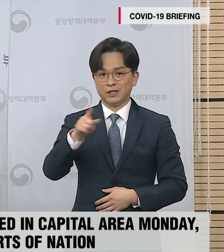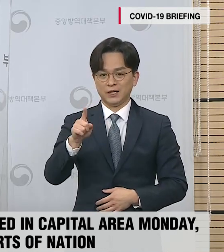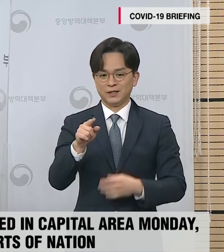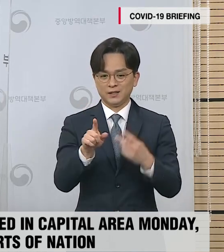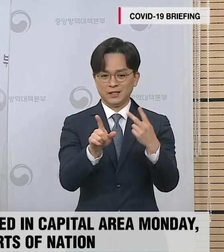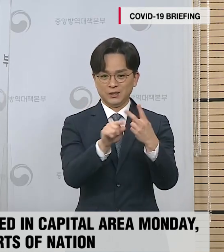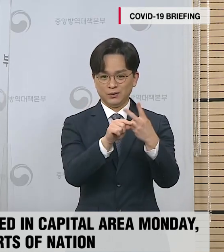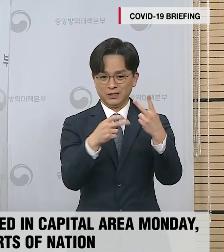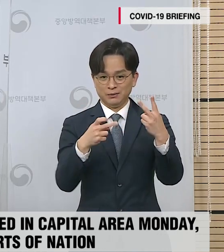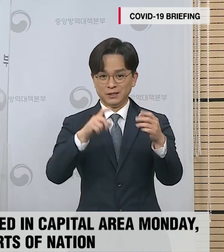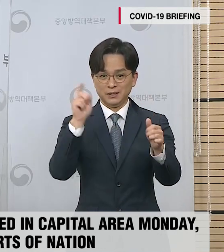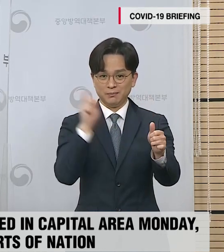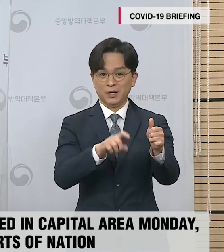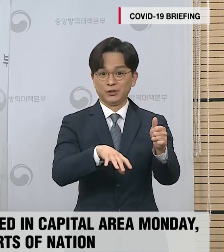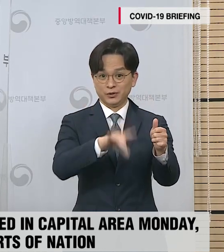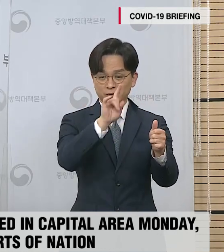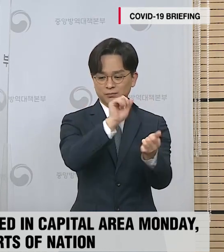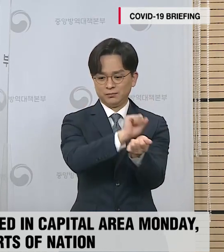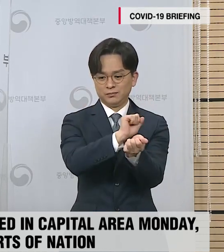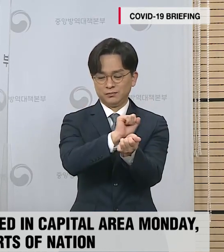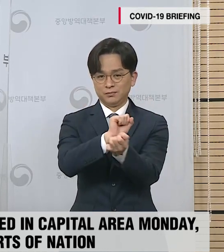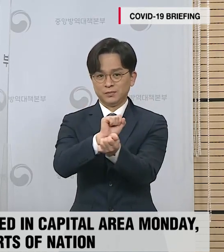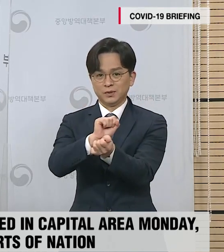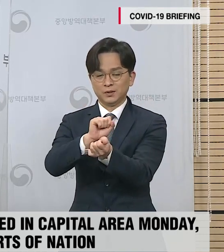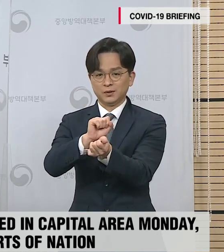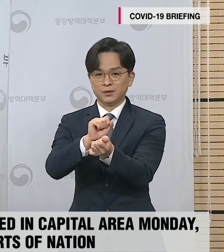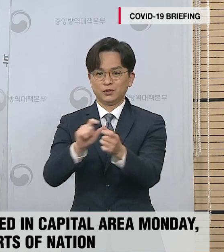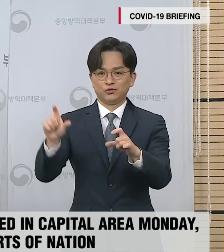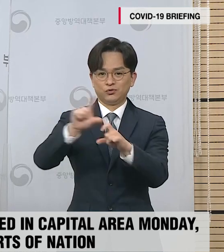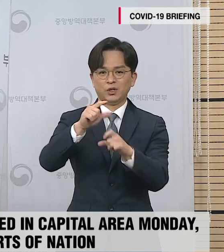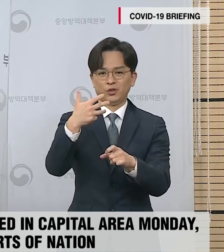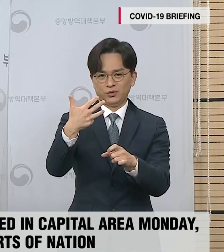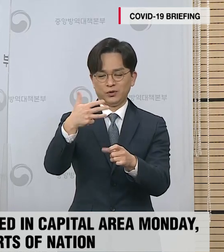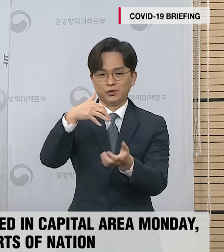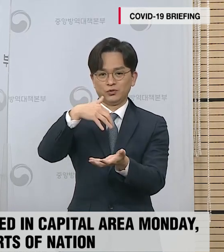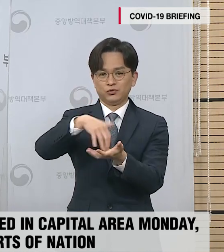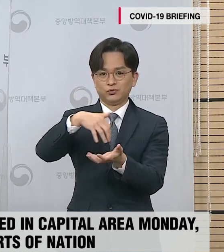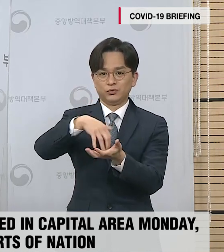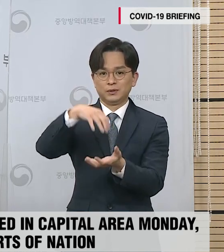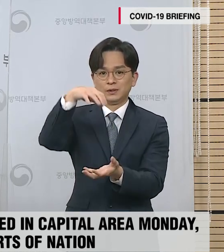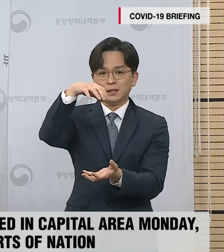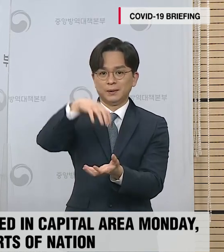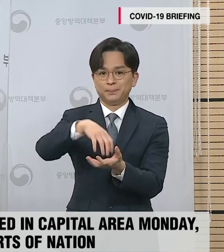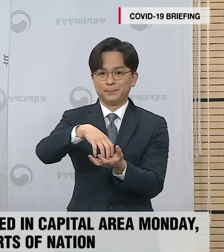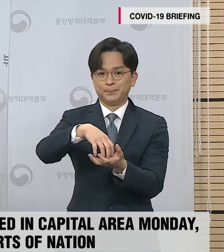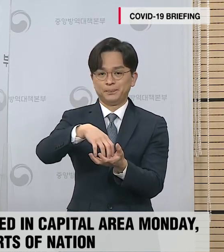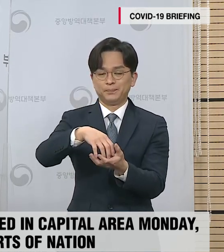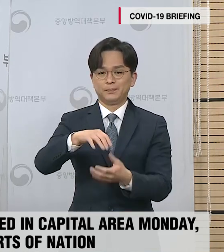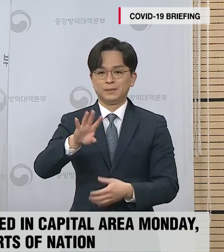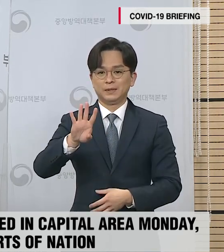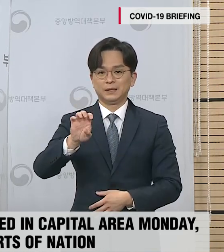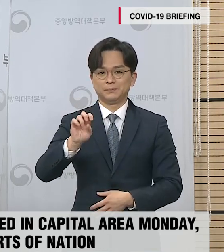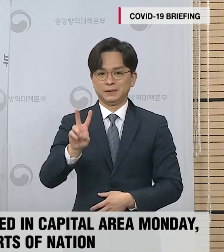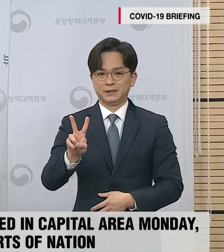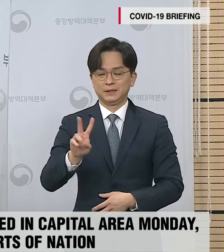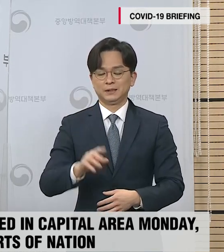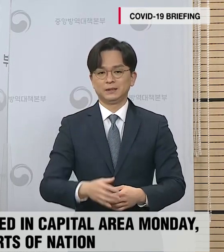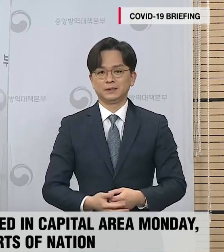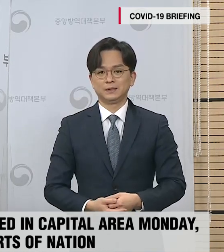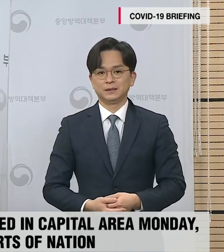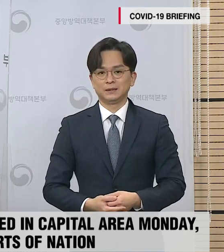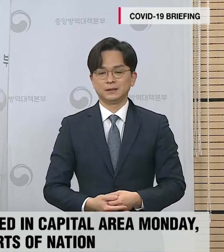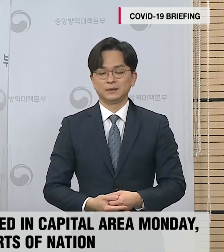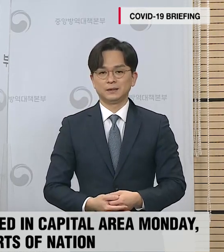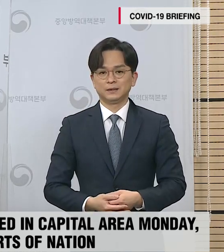public sauna, after the 10th of February, we have been identified 8 additional patients, and a total